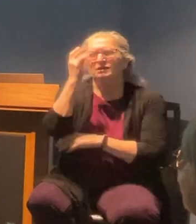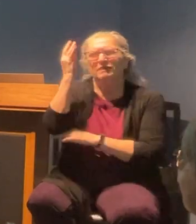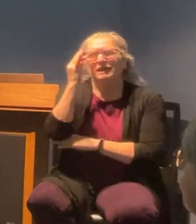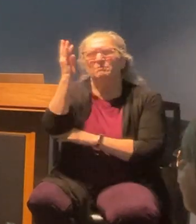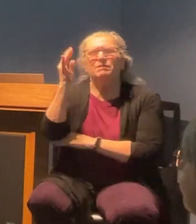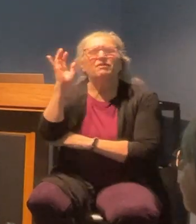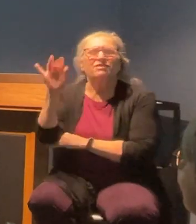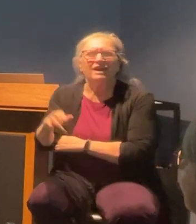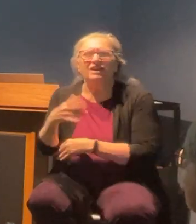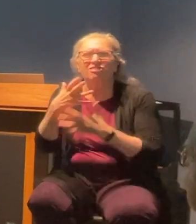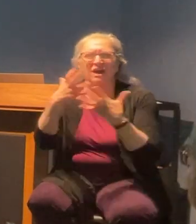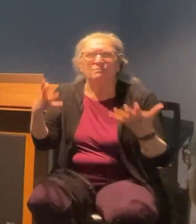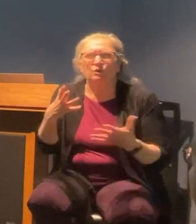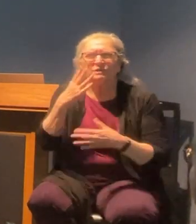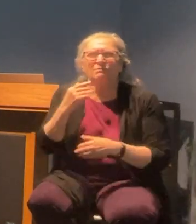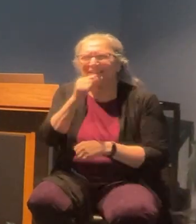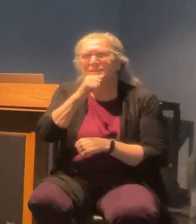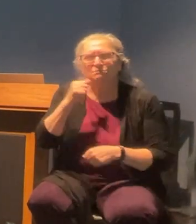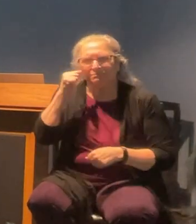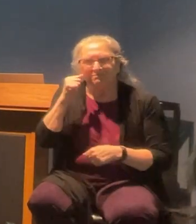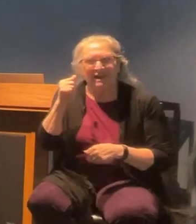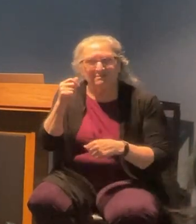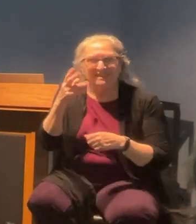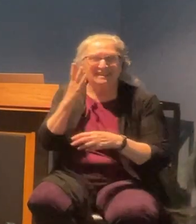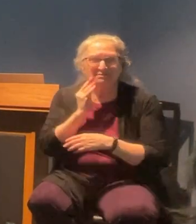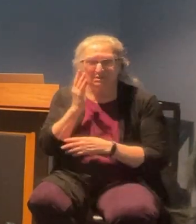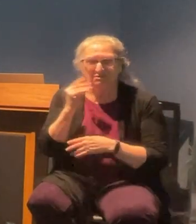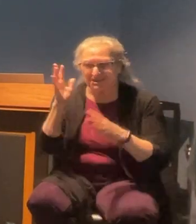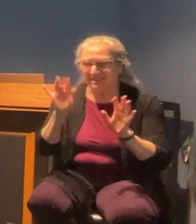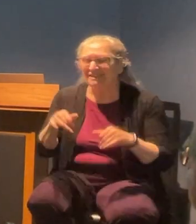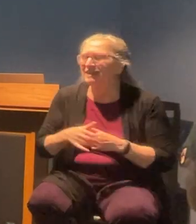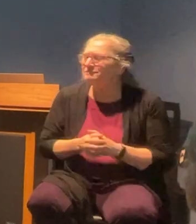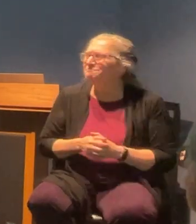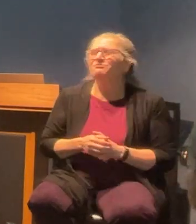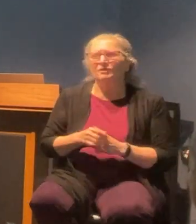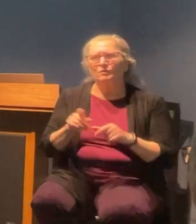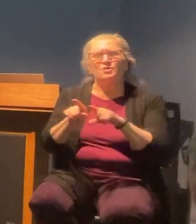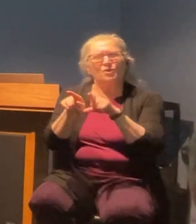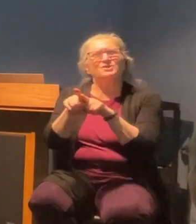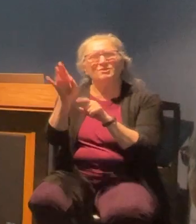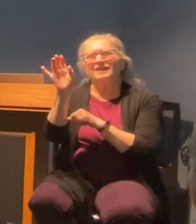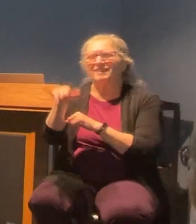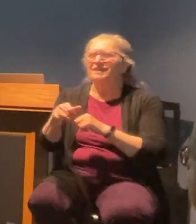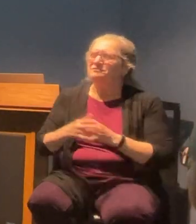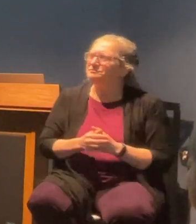Amazon experience, that was kind of like that also.